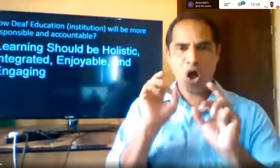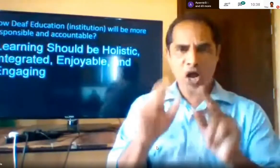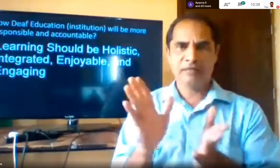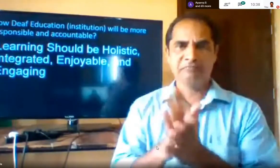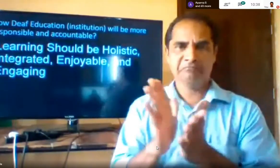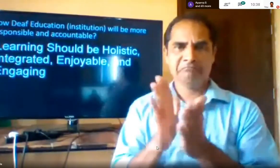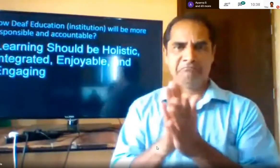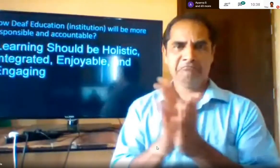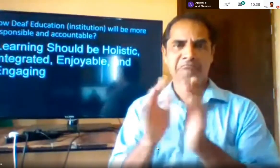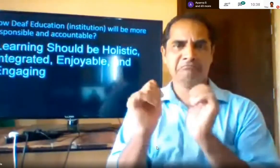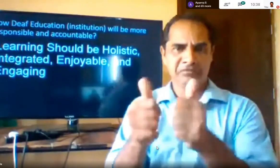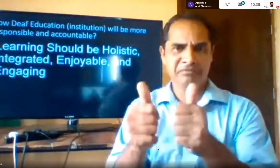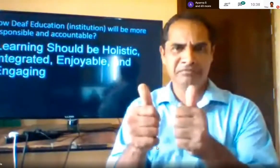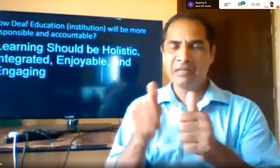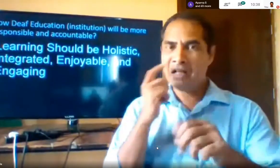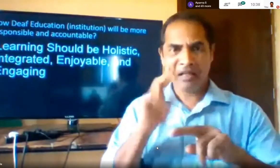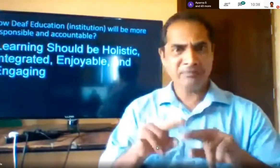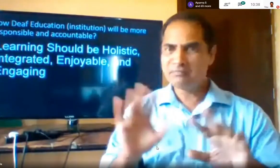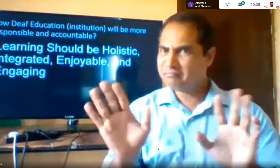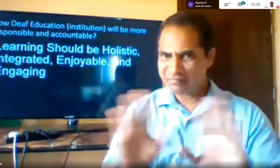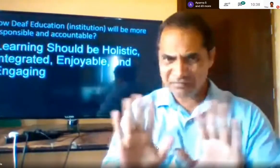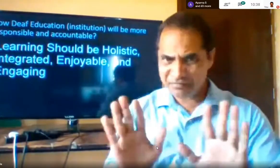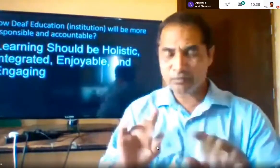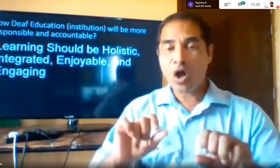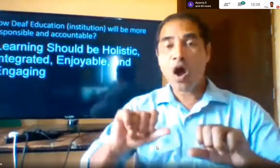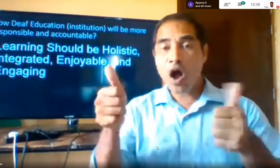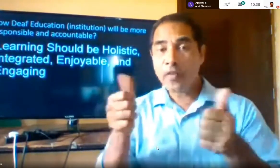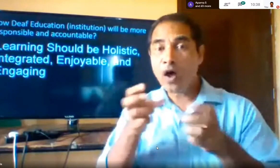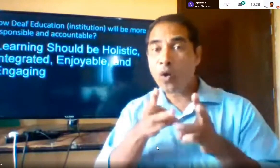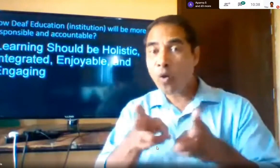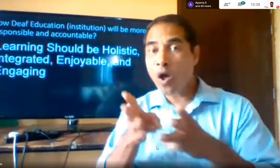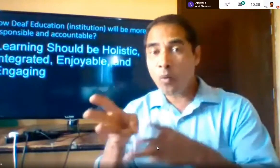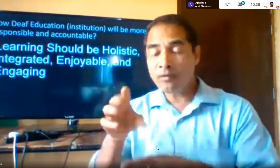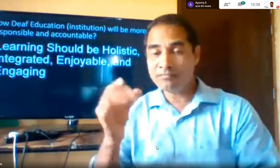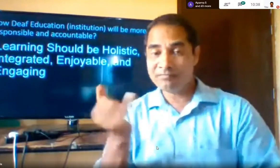As we are enjoying the equality, yes, that's good.